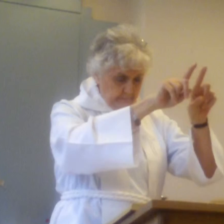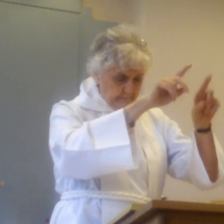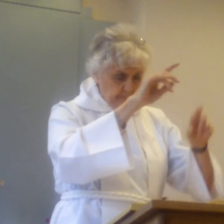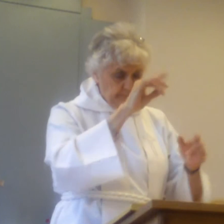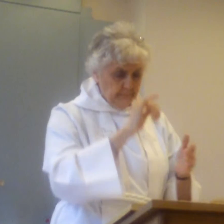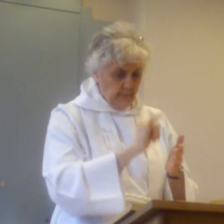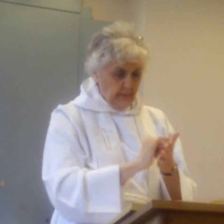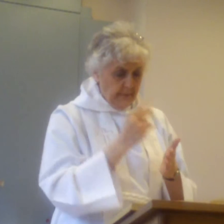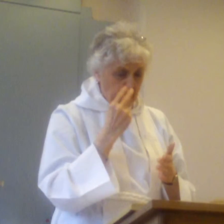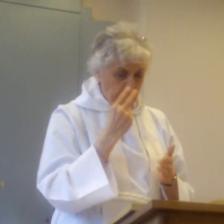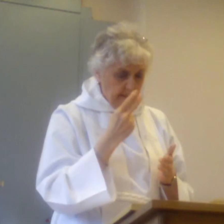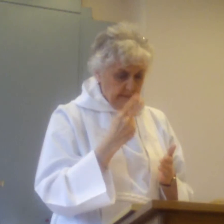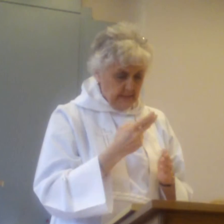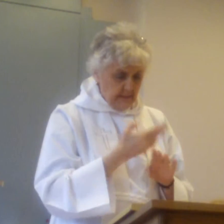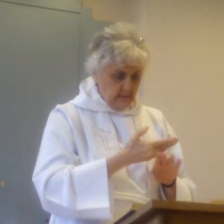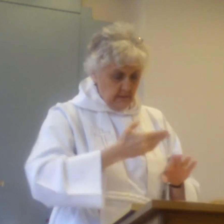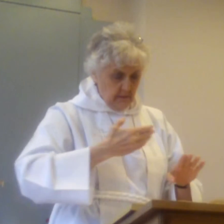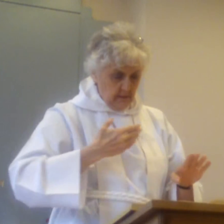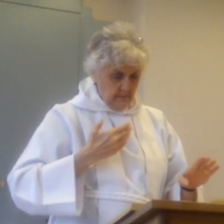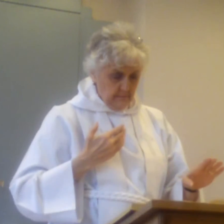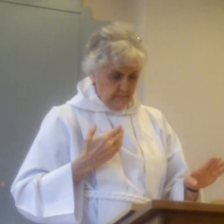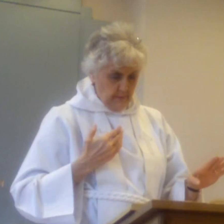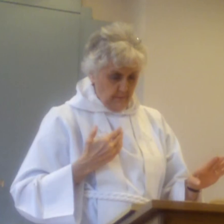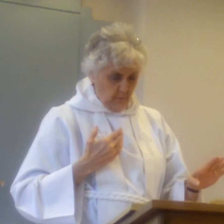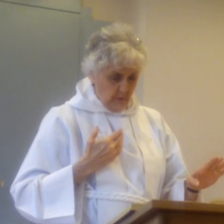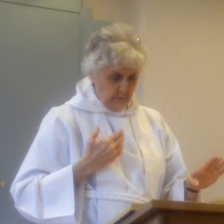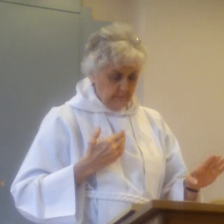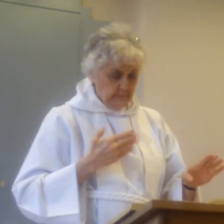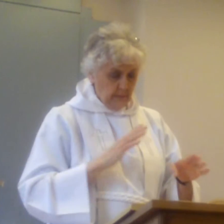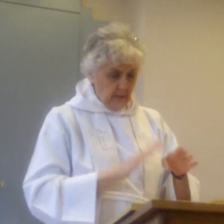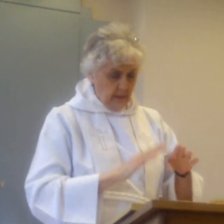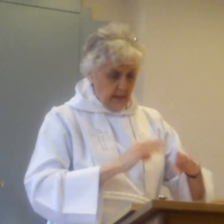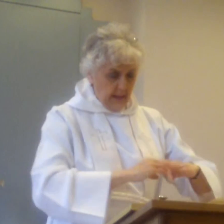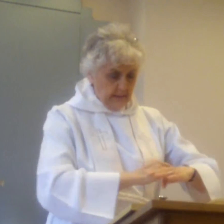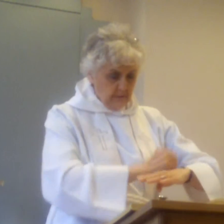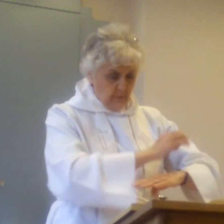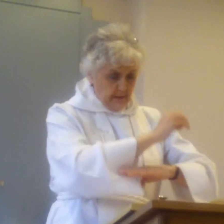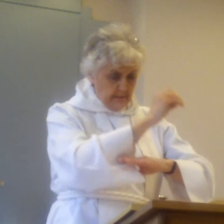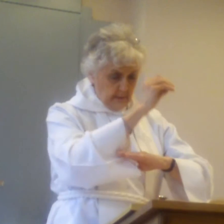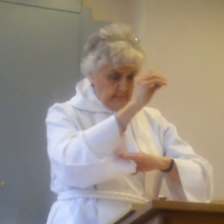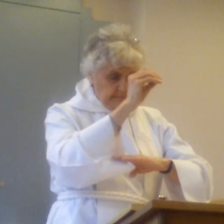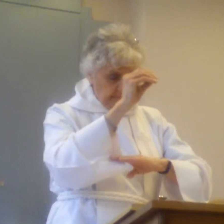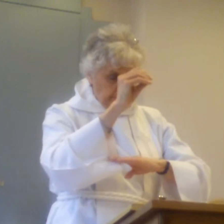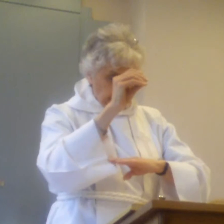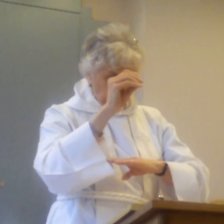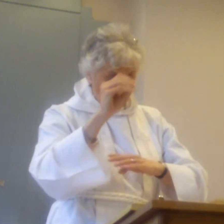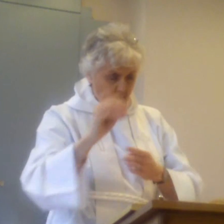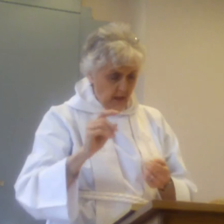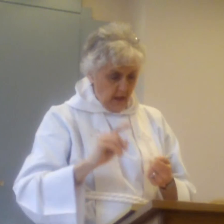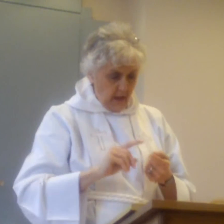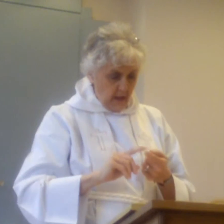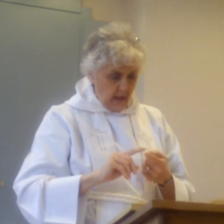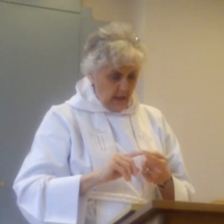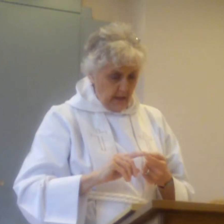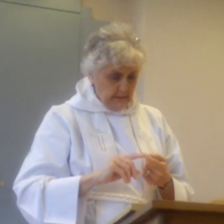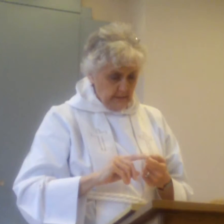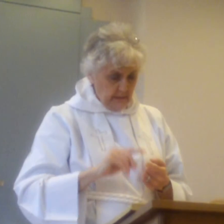that they had seen before at its rising. Until